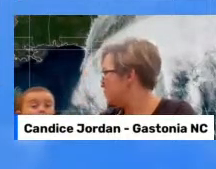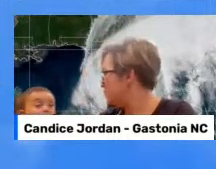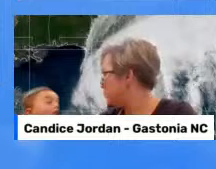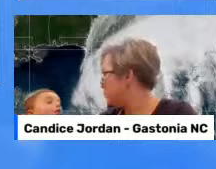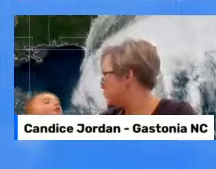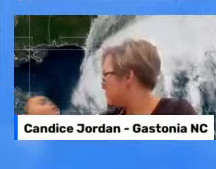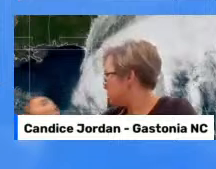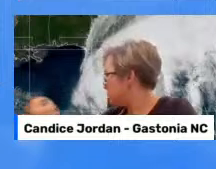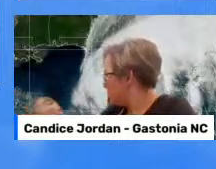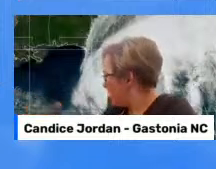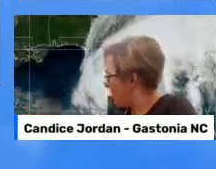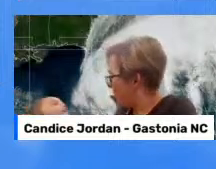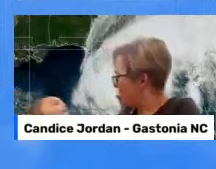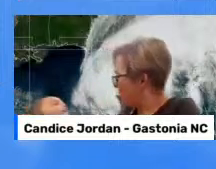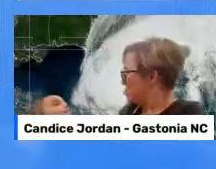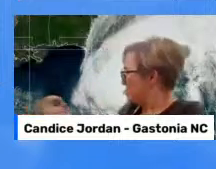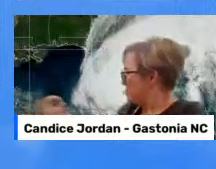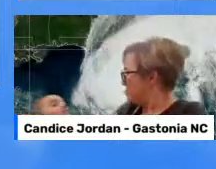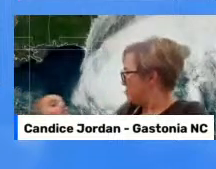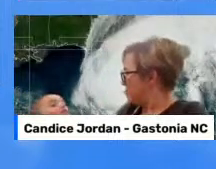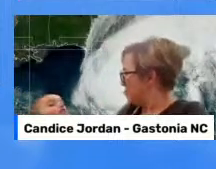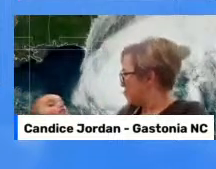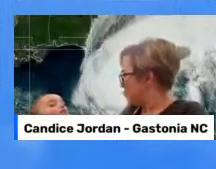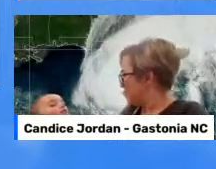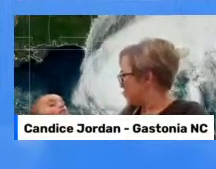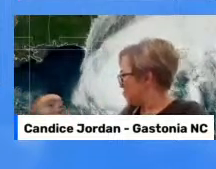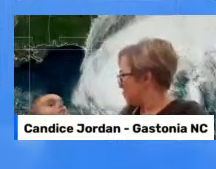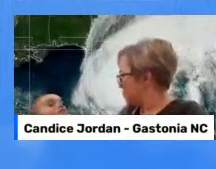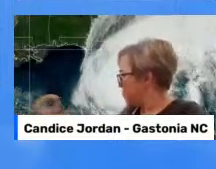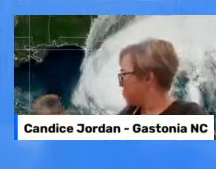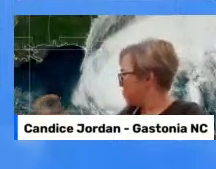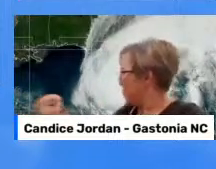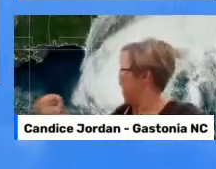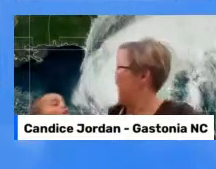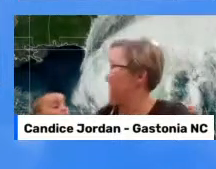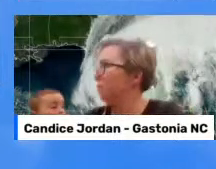that right in the line of fire there.